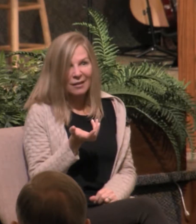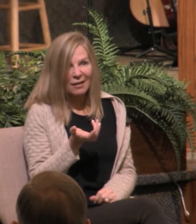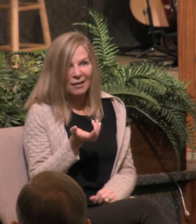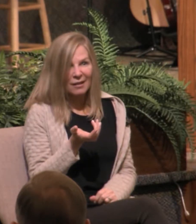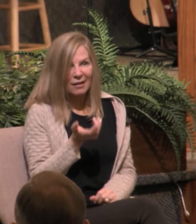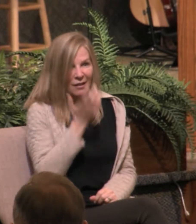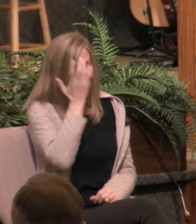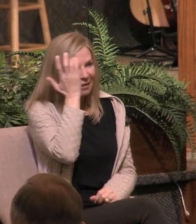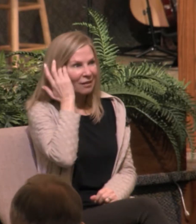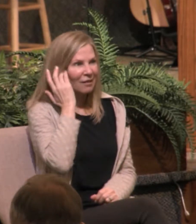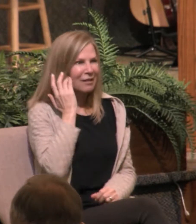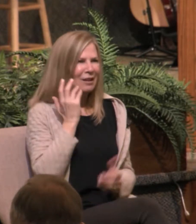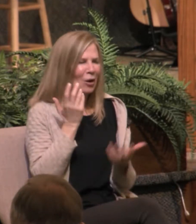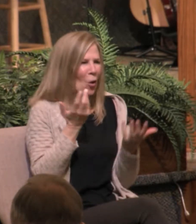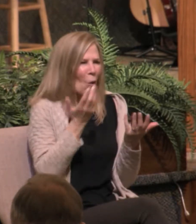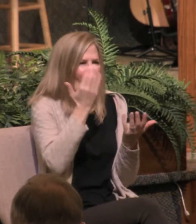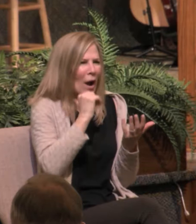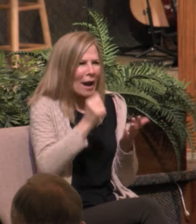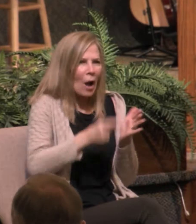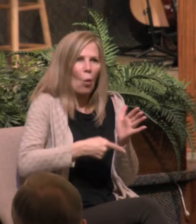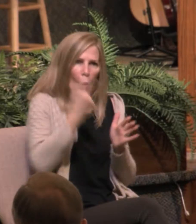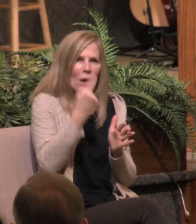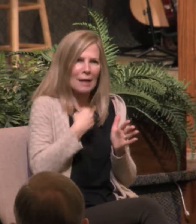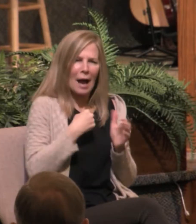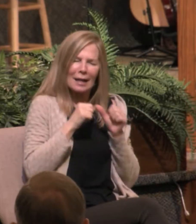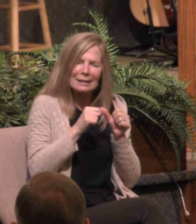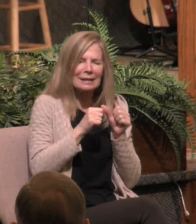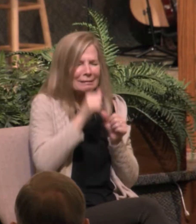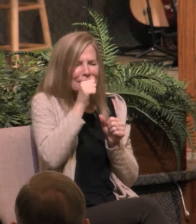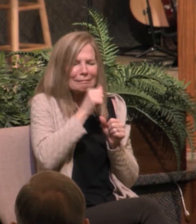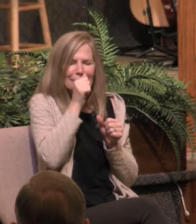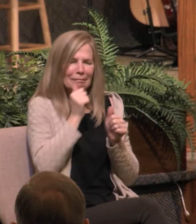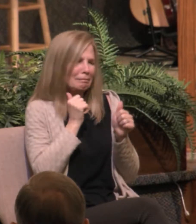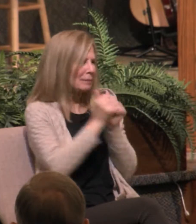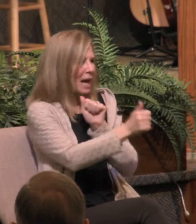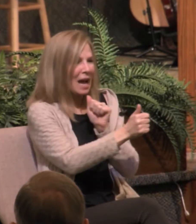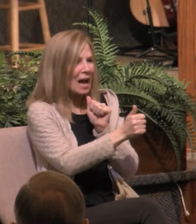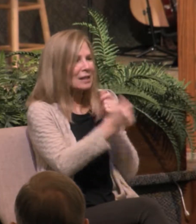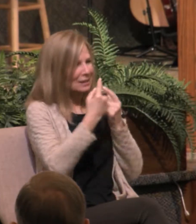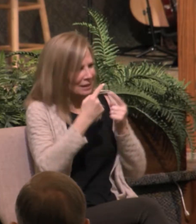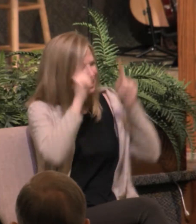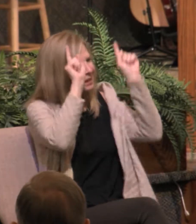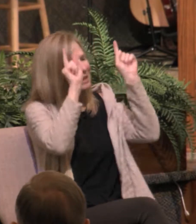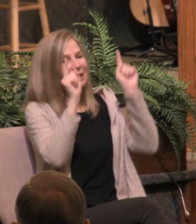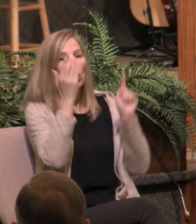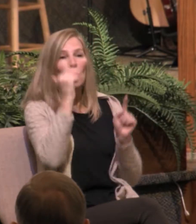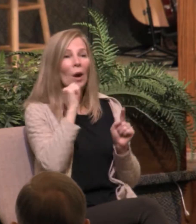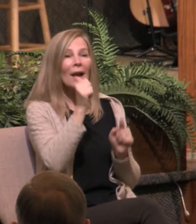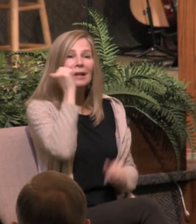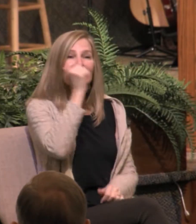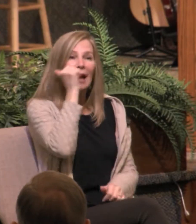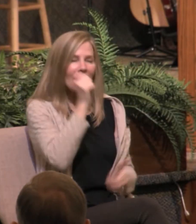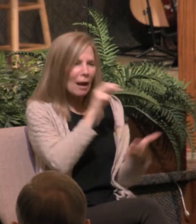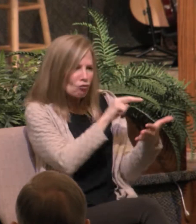Can I be more consistent? Can't just once I persevere? Can't I just daily read into the Scriptures?